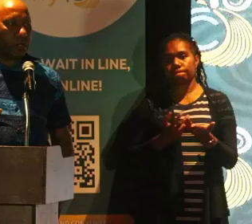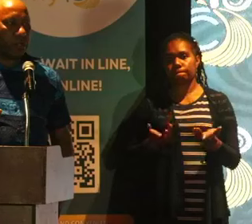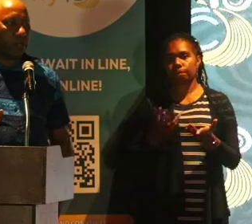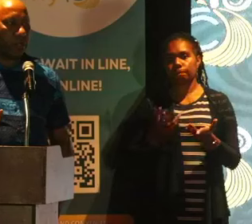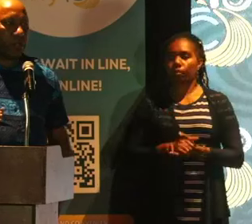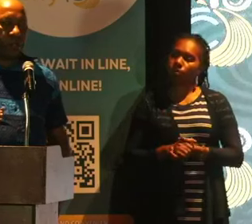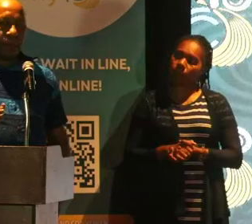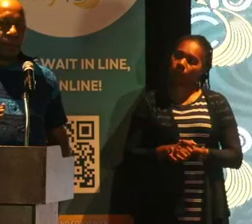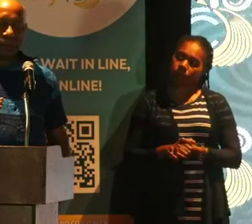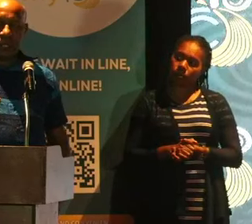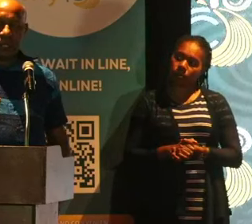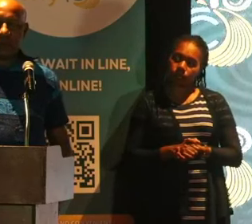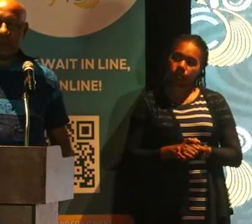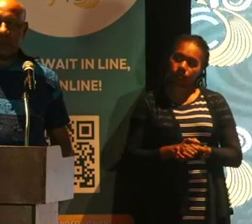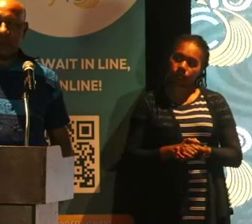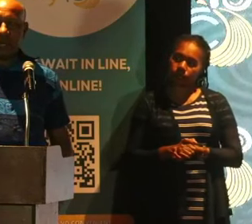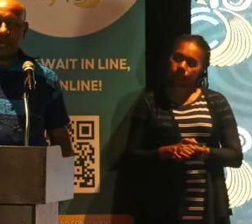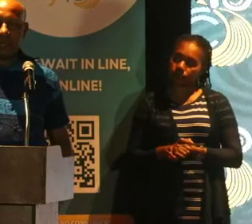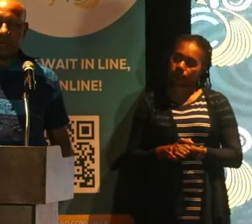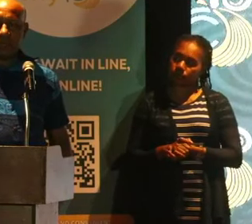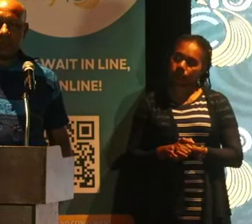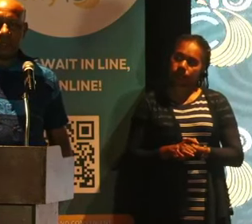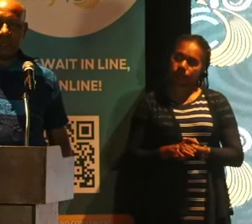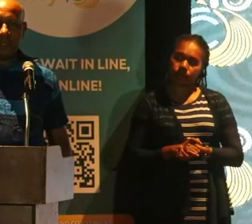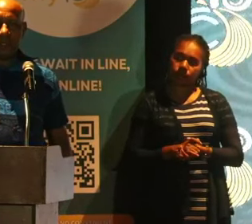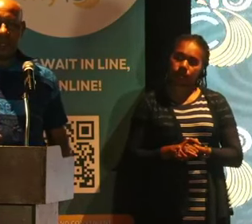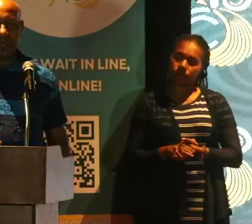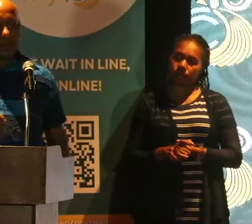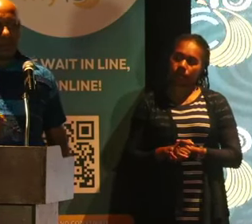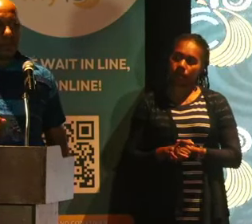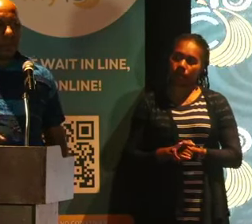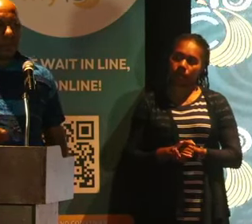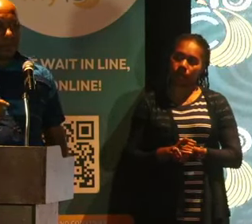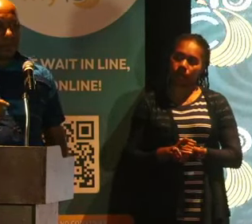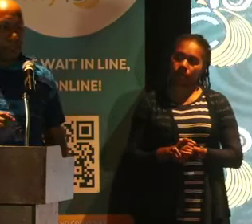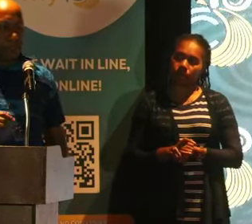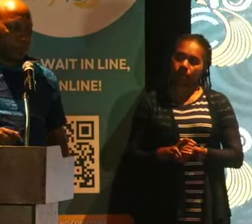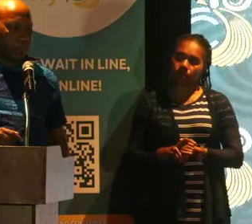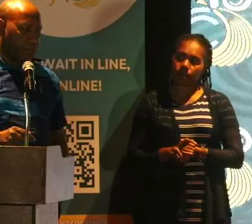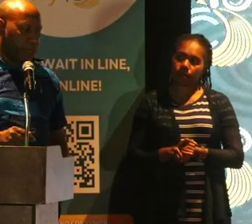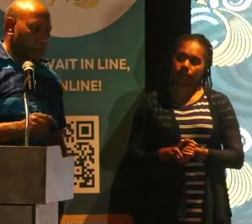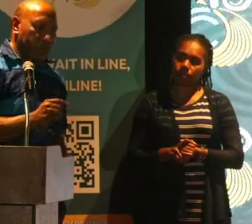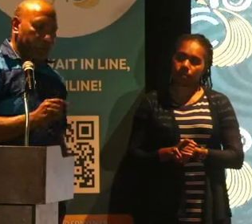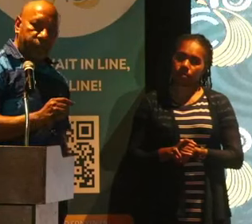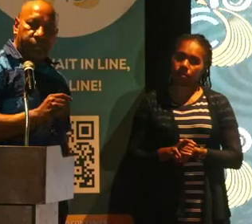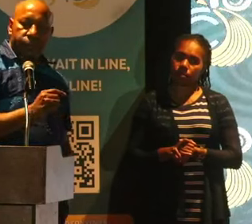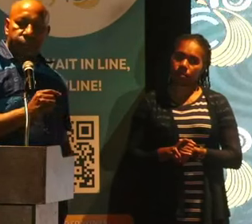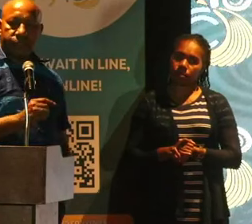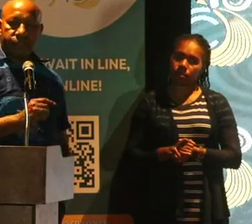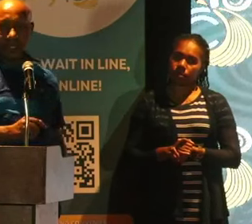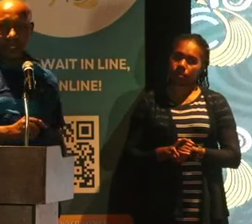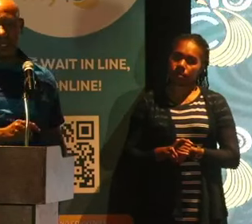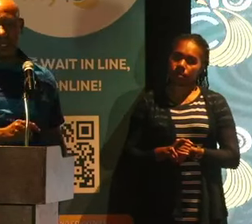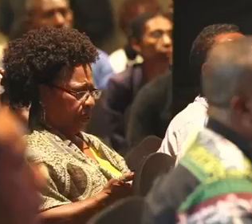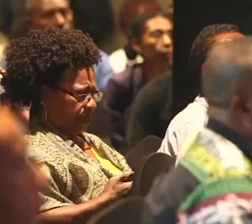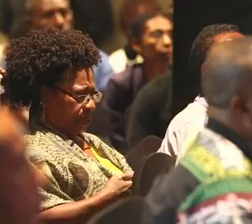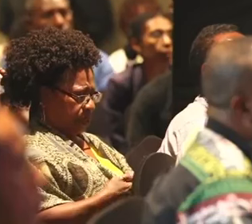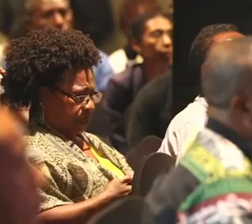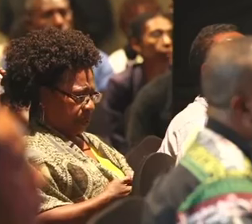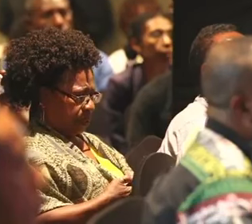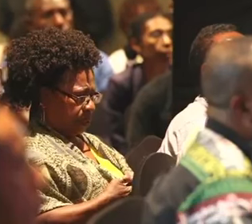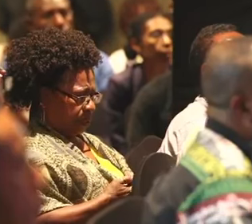week. Because now you need to talk long take back PNG. How about you take back PNG? Because our society is